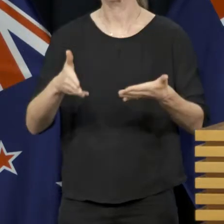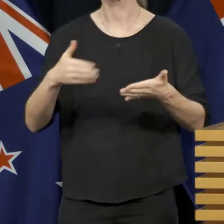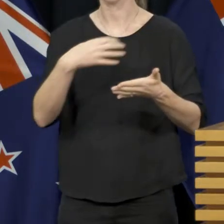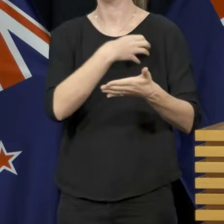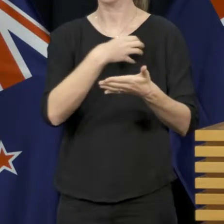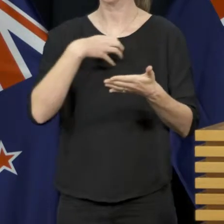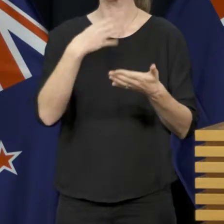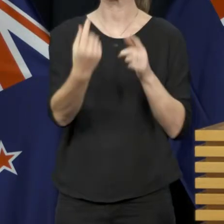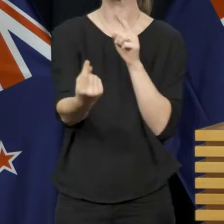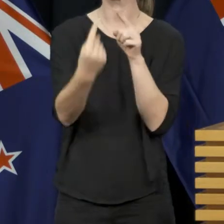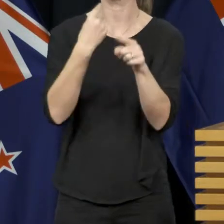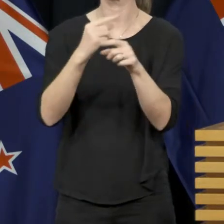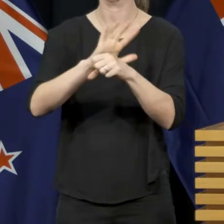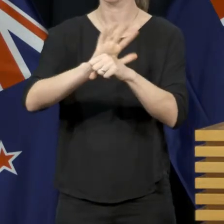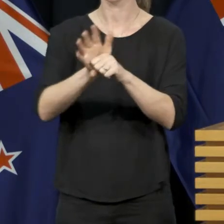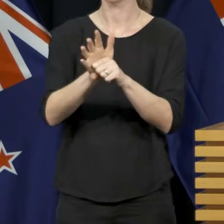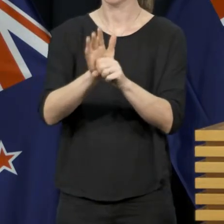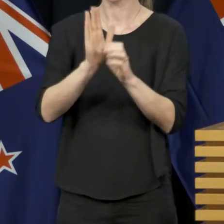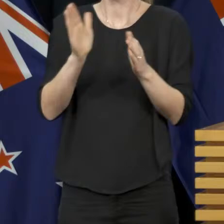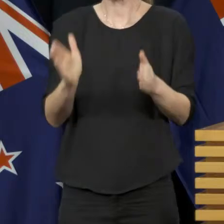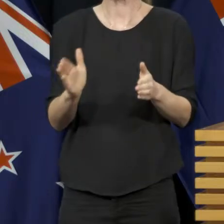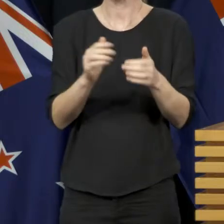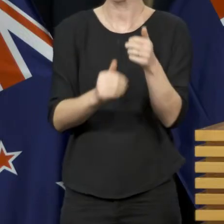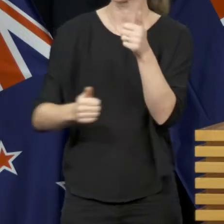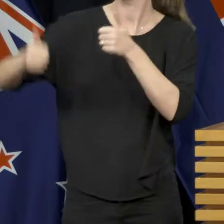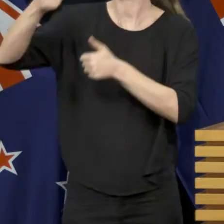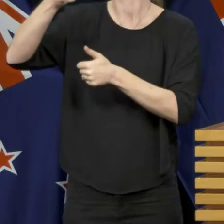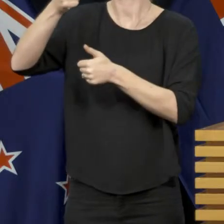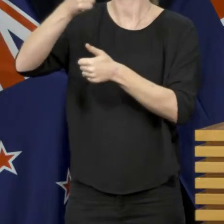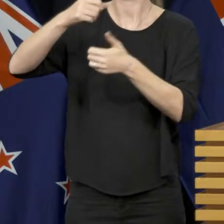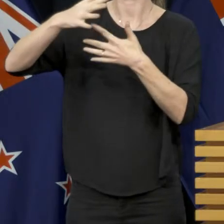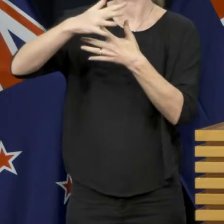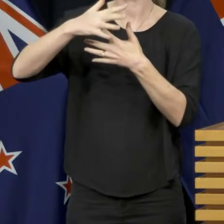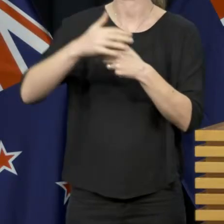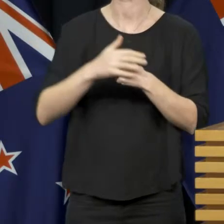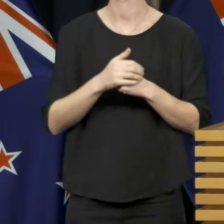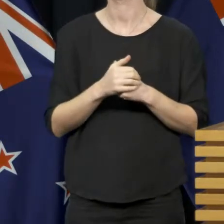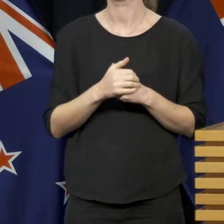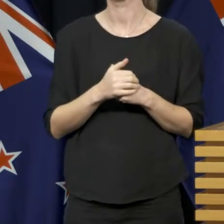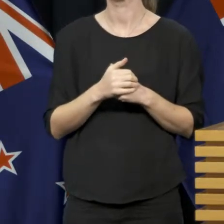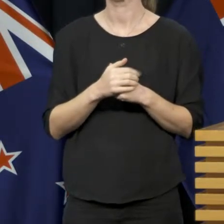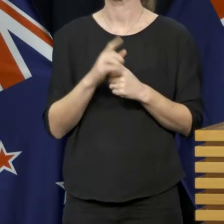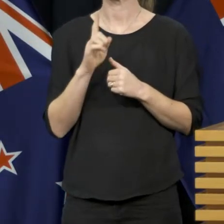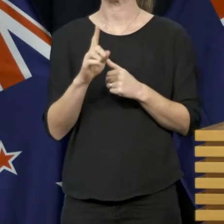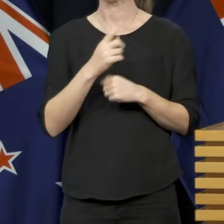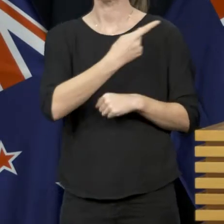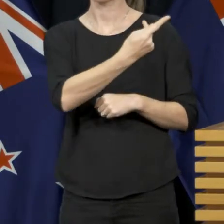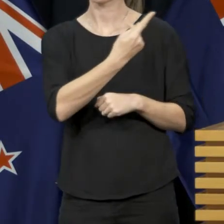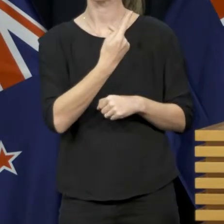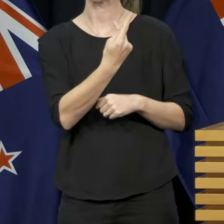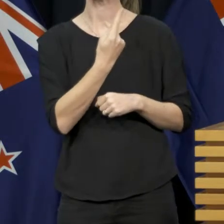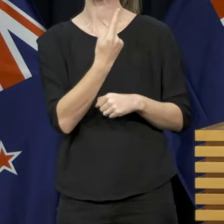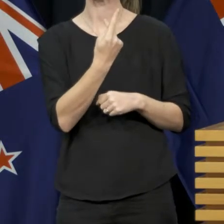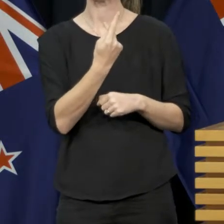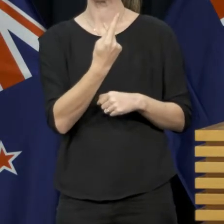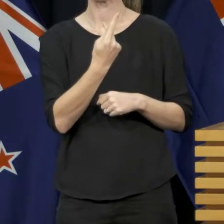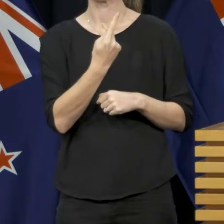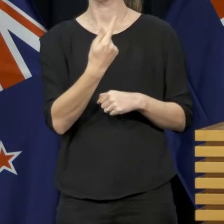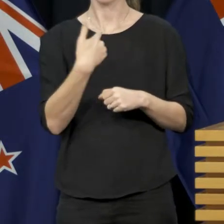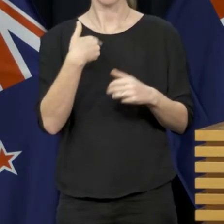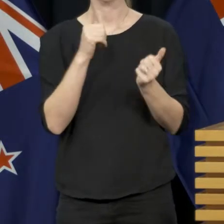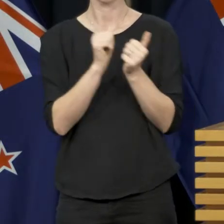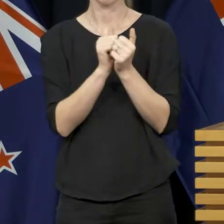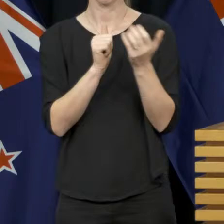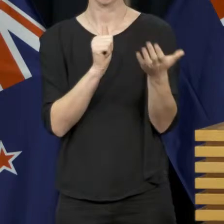government's response to COVID-19. That has to come first. And what has become clear to both the Minister, an assessment I agree